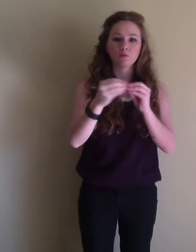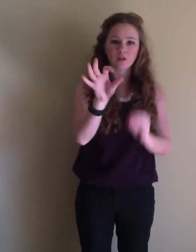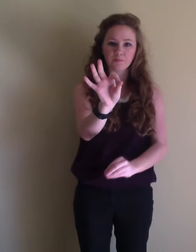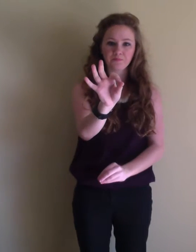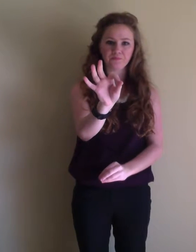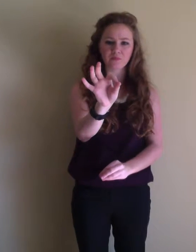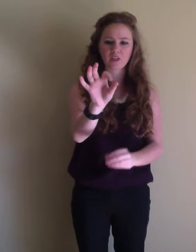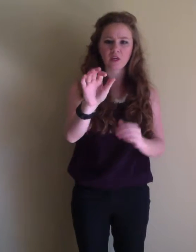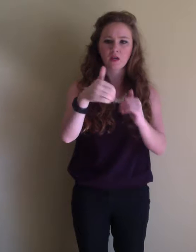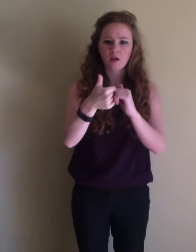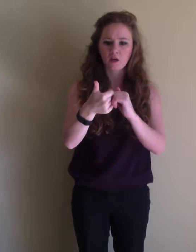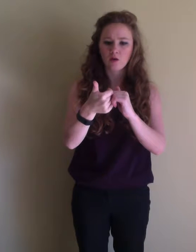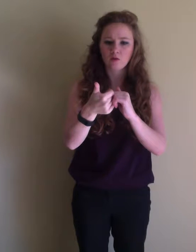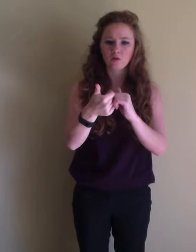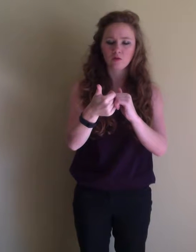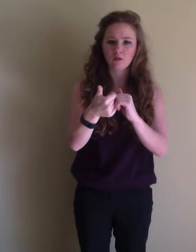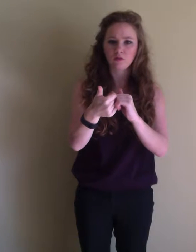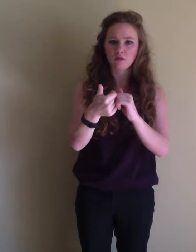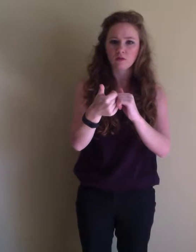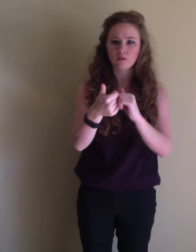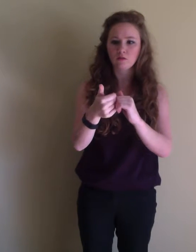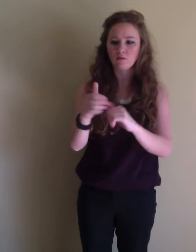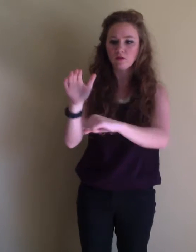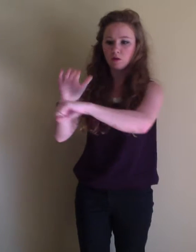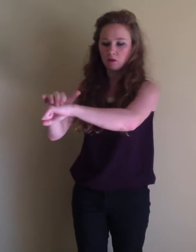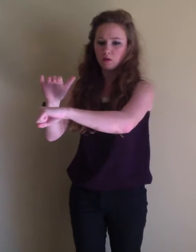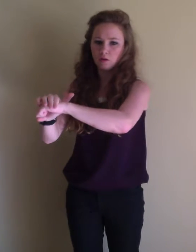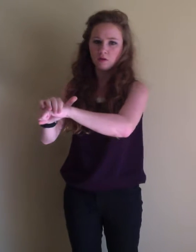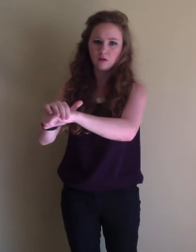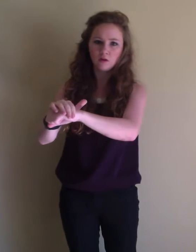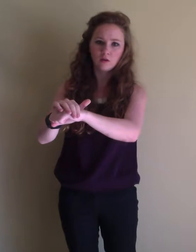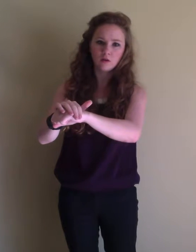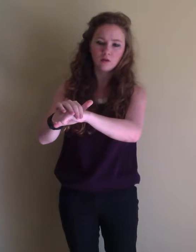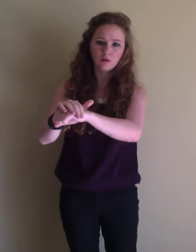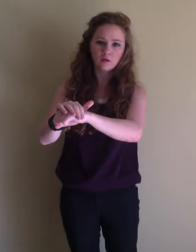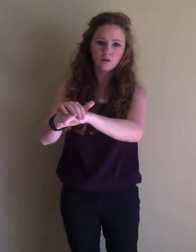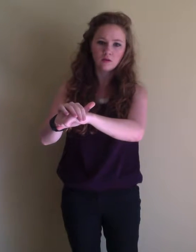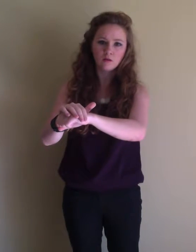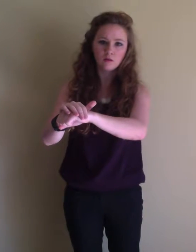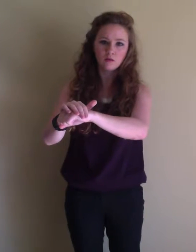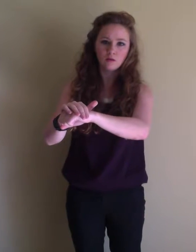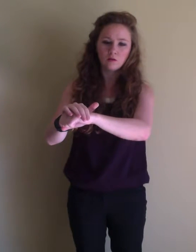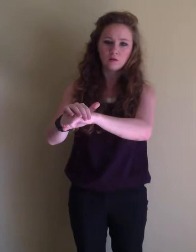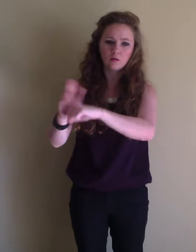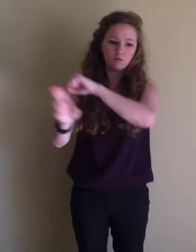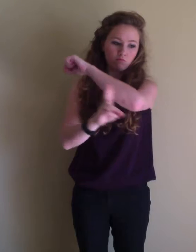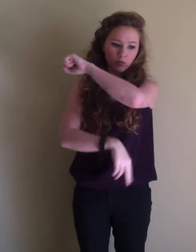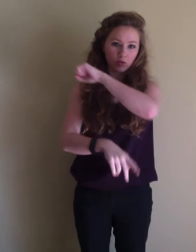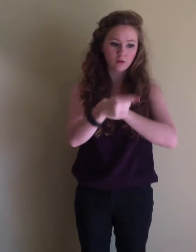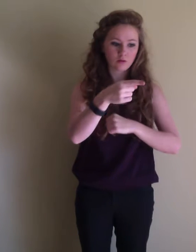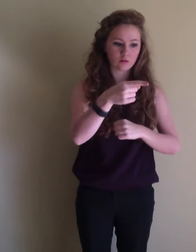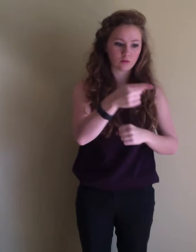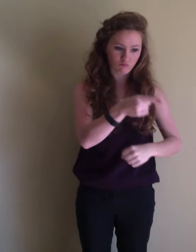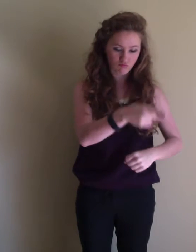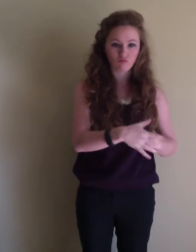tea. Funny thing about the Tea Party. The tea that was sold in Boston and Charleston and Philadelphia throughout the